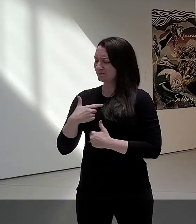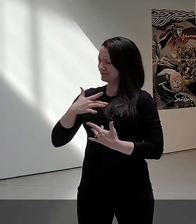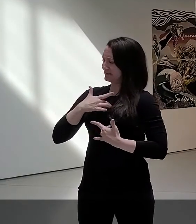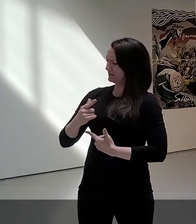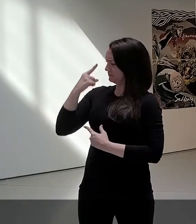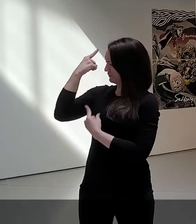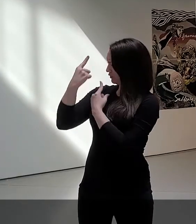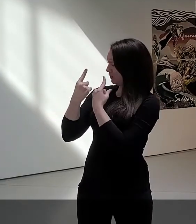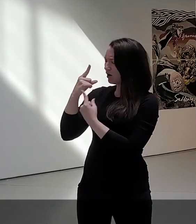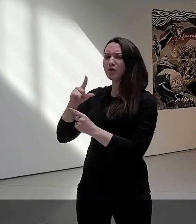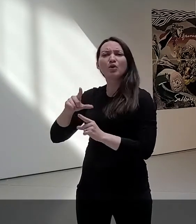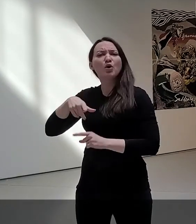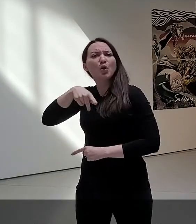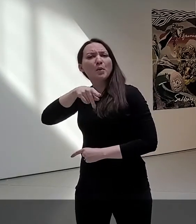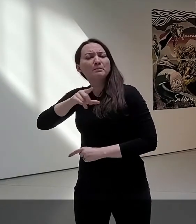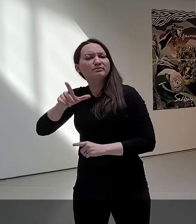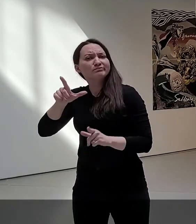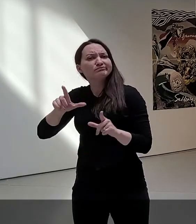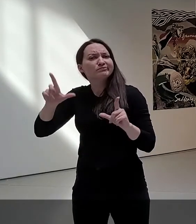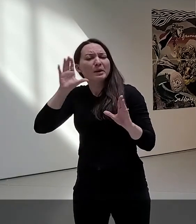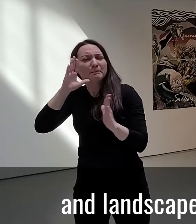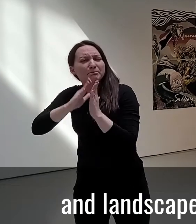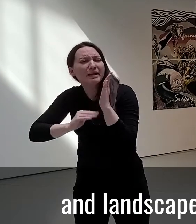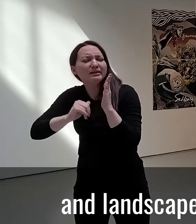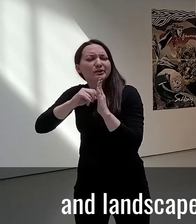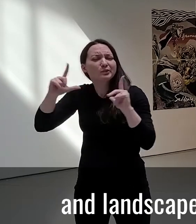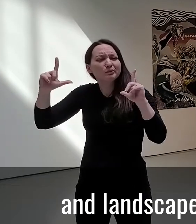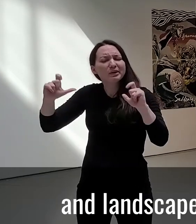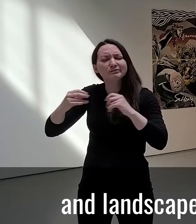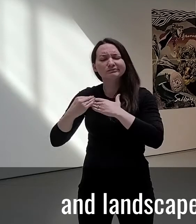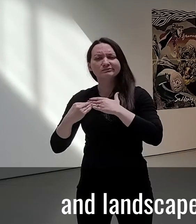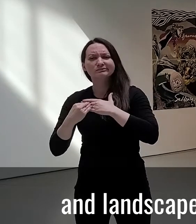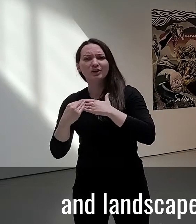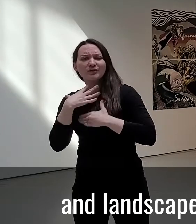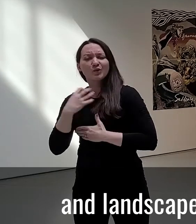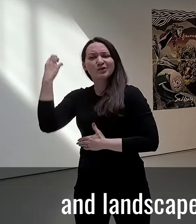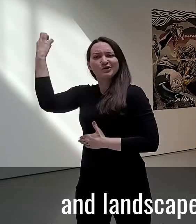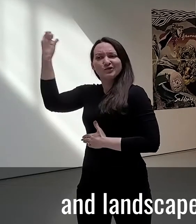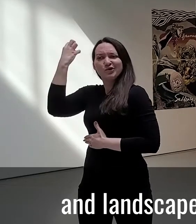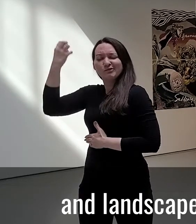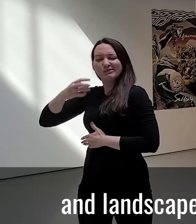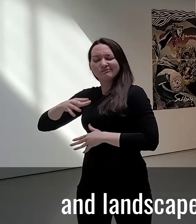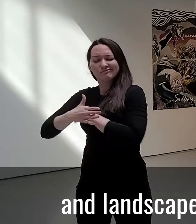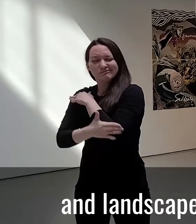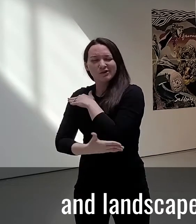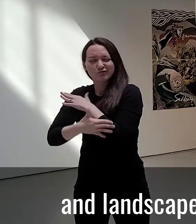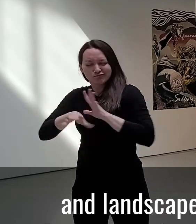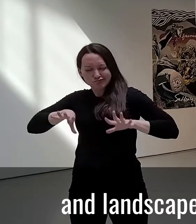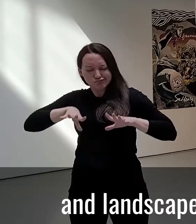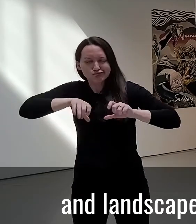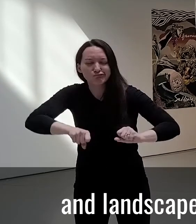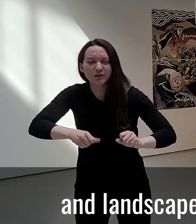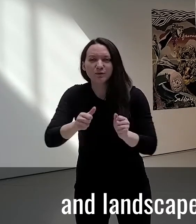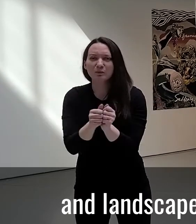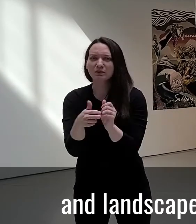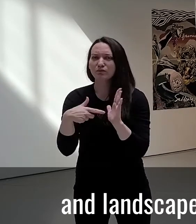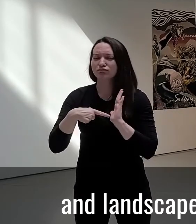The ways we've come to think about portraits and landscapes have been influenced by European, colonialist ways